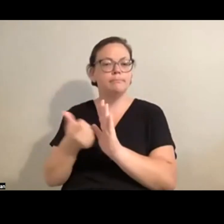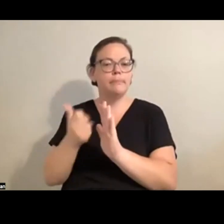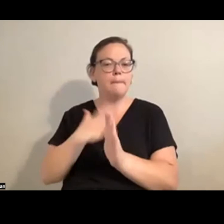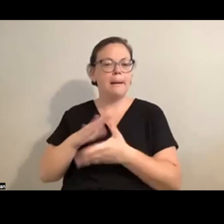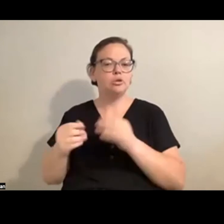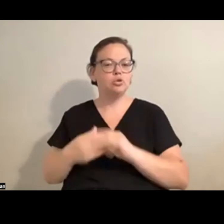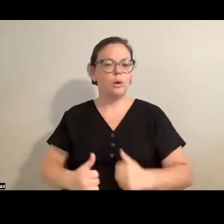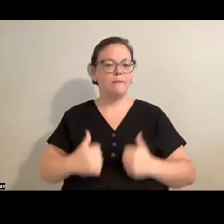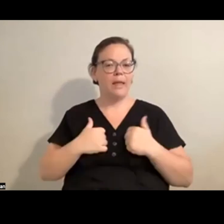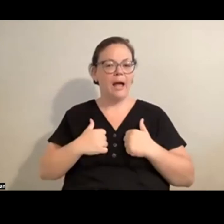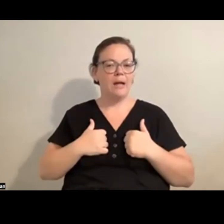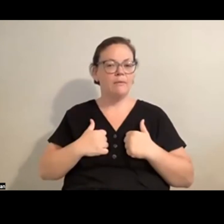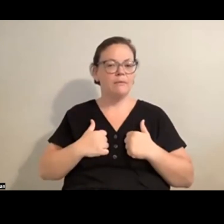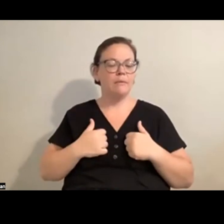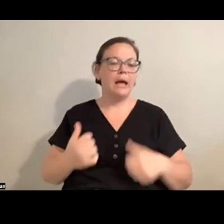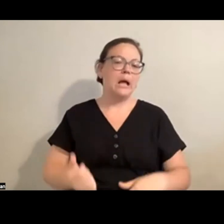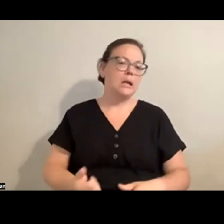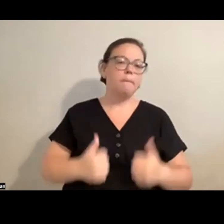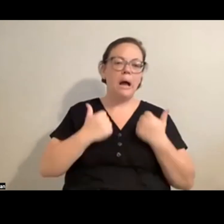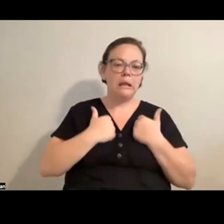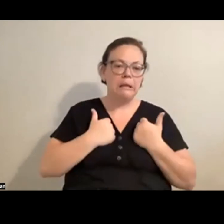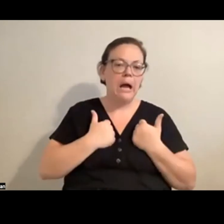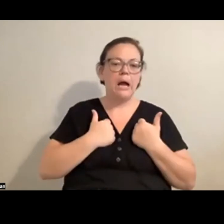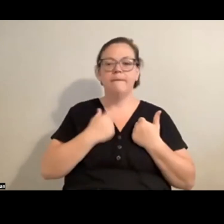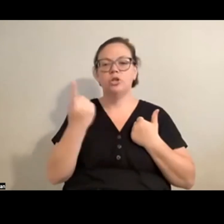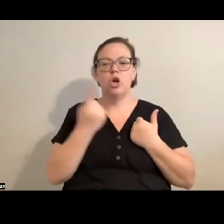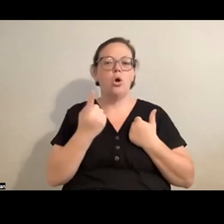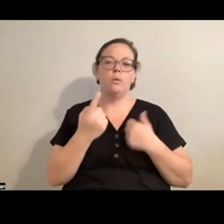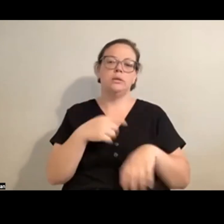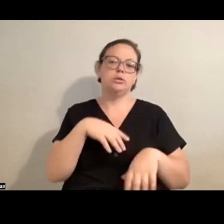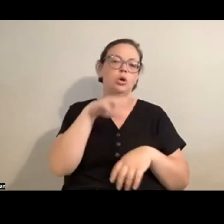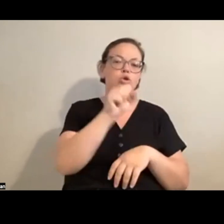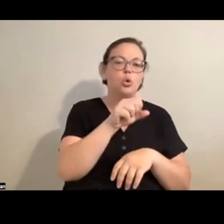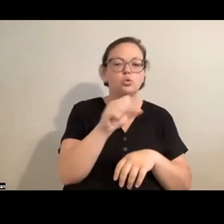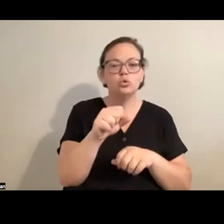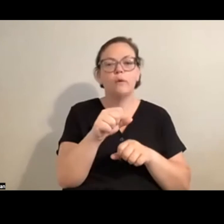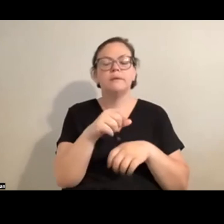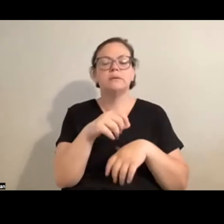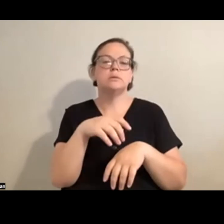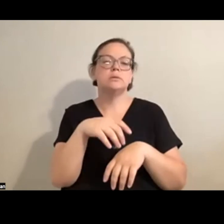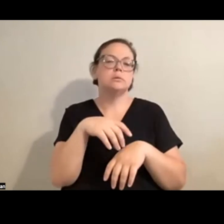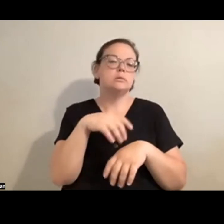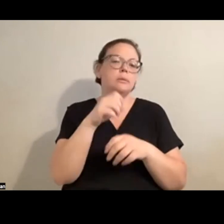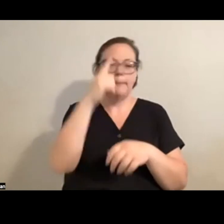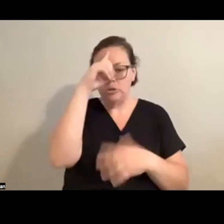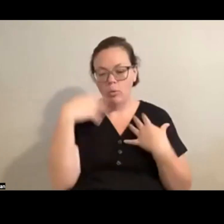life is punctuated by doctor visits, labs, social services, mental health visits.